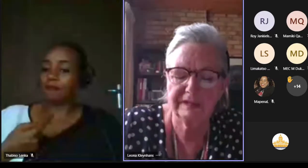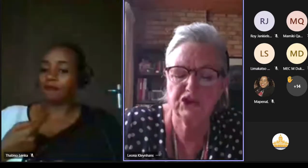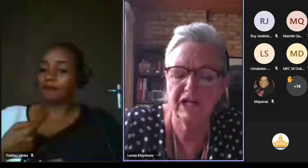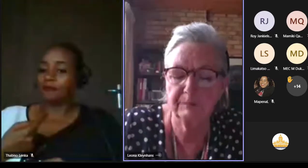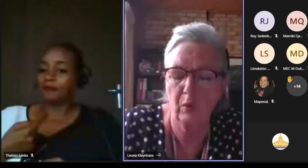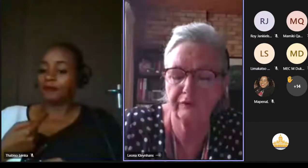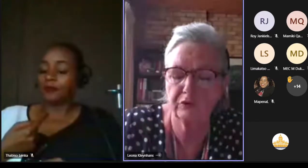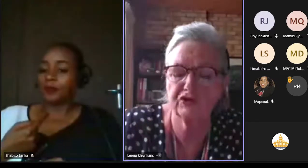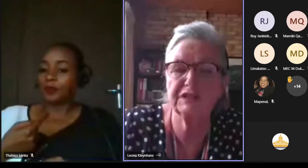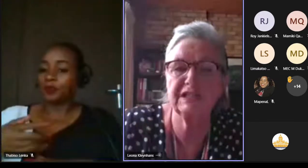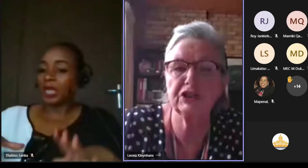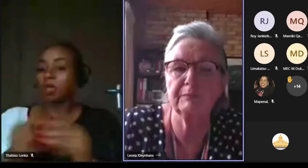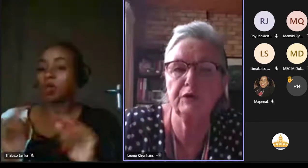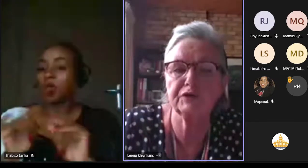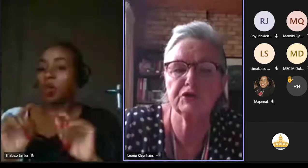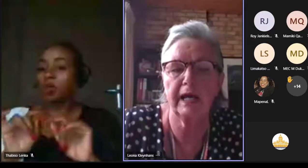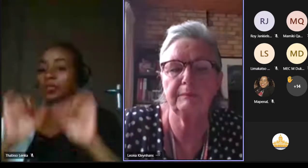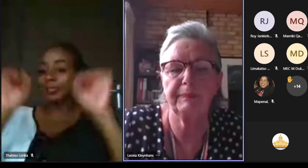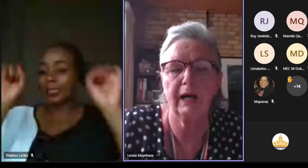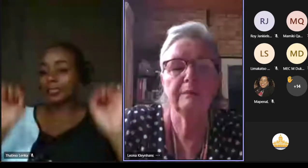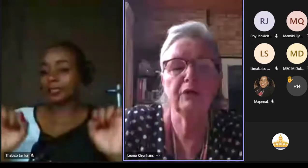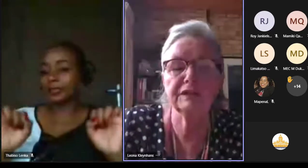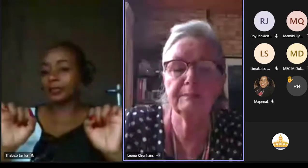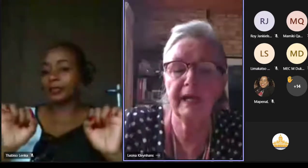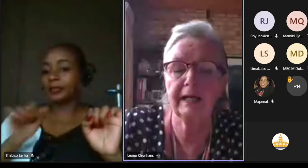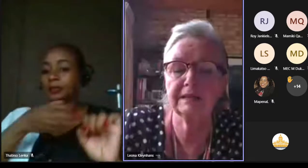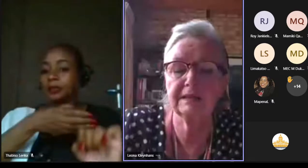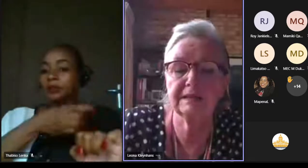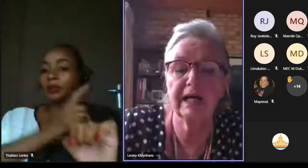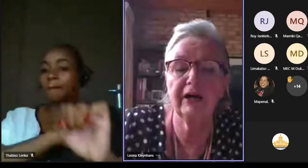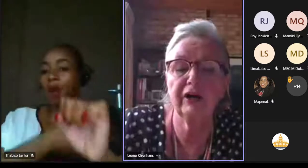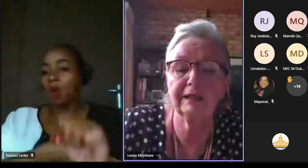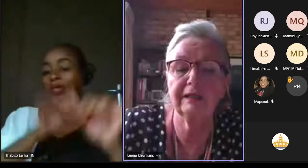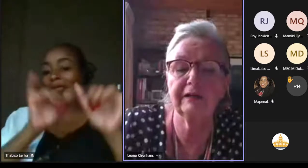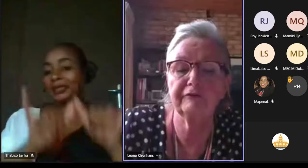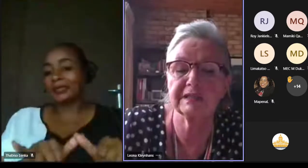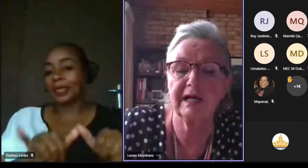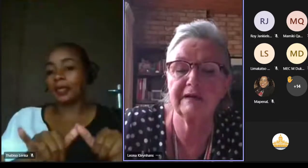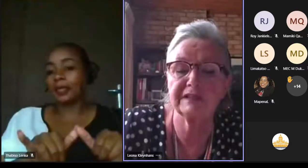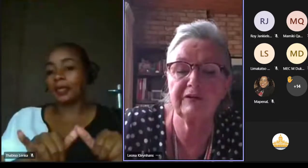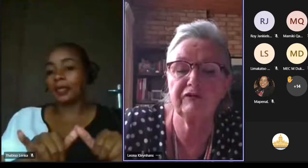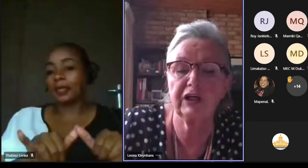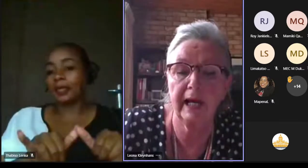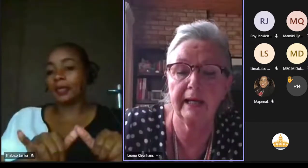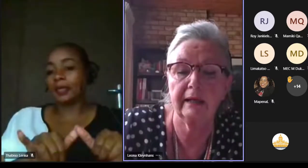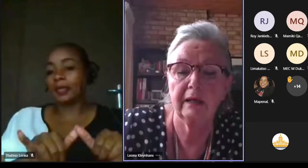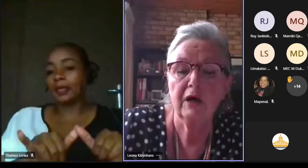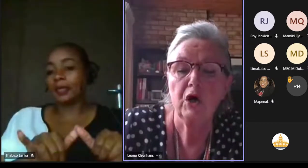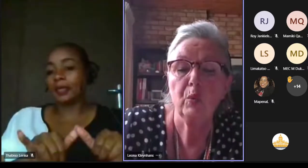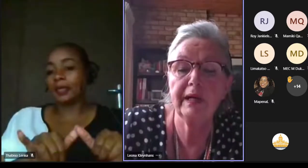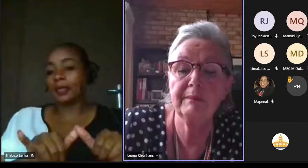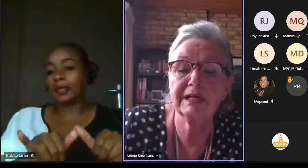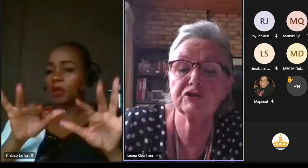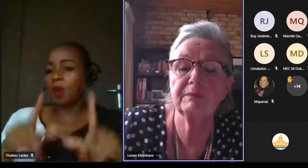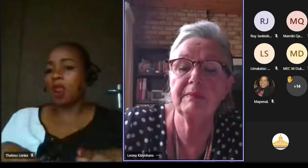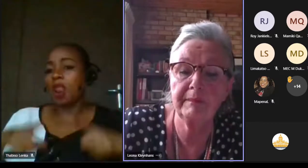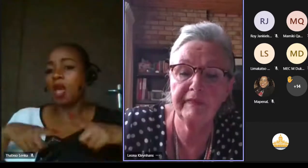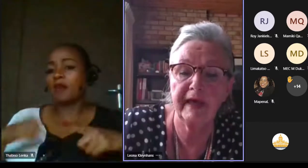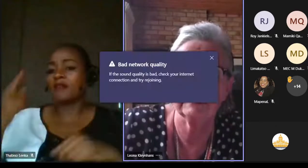It's a chessboard for strategic moves to stay in power. Municipalities directly affect people's lives every